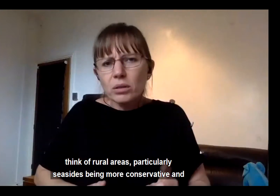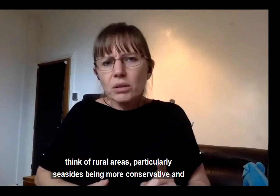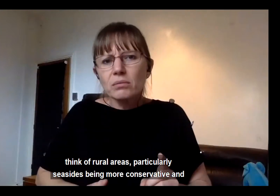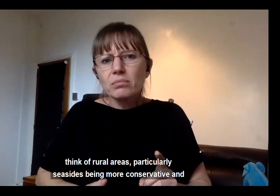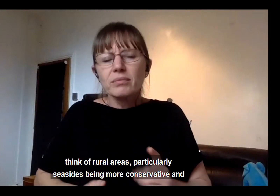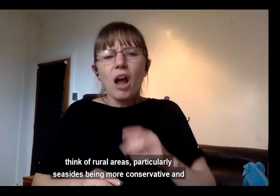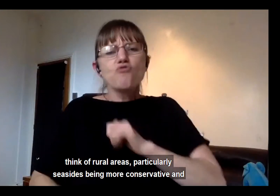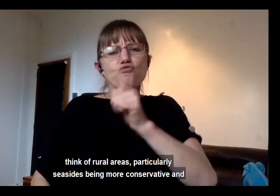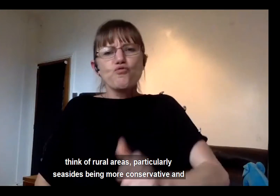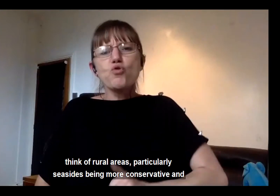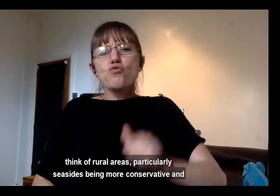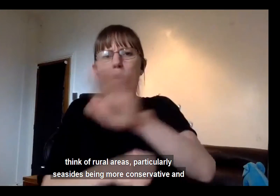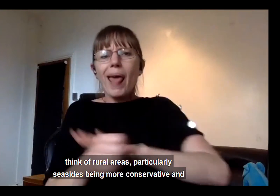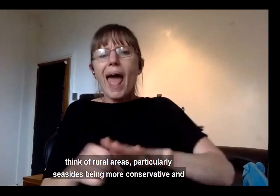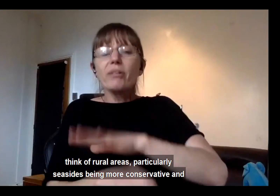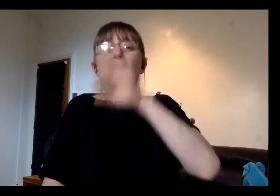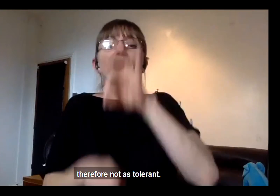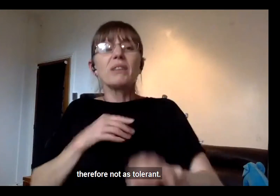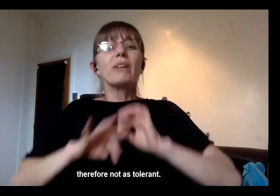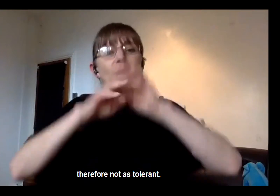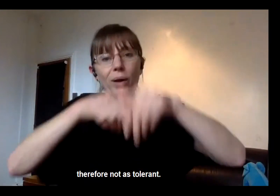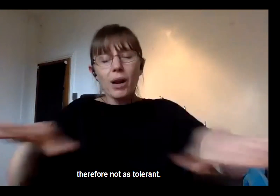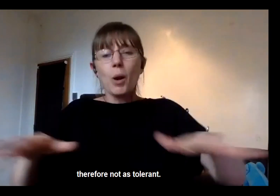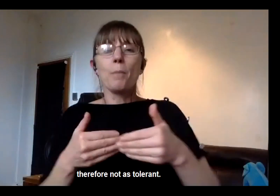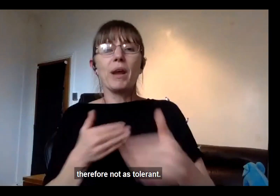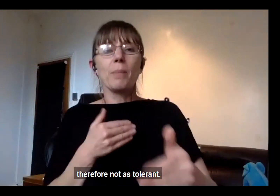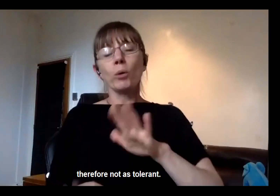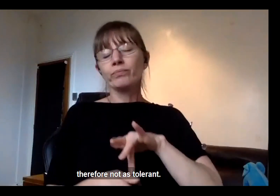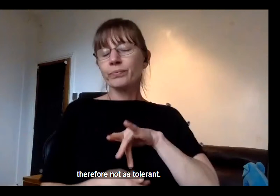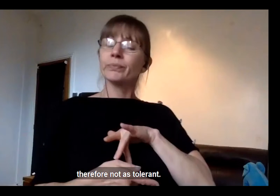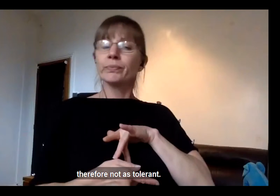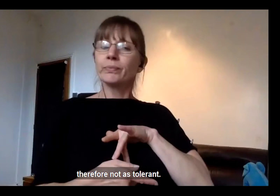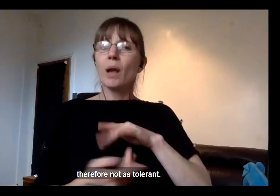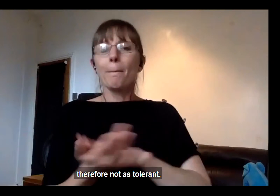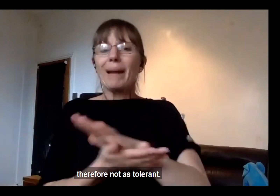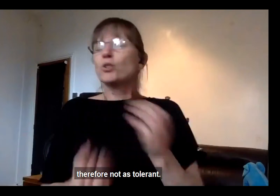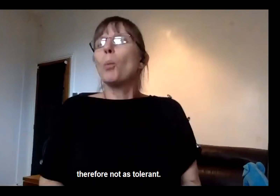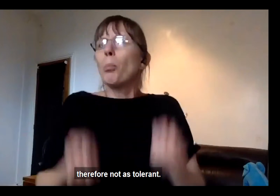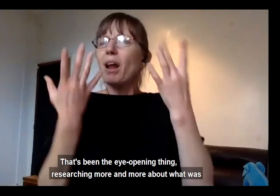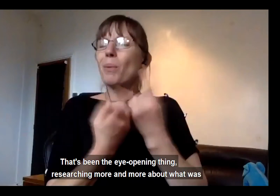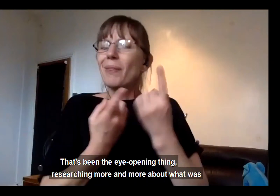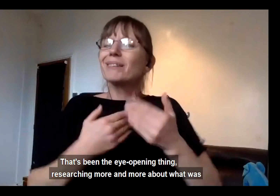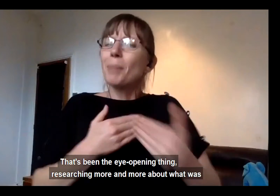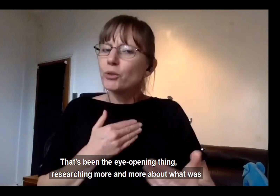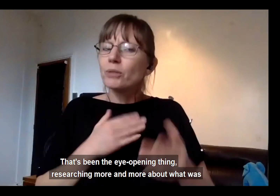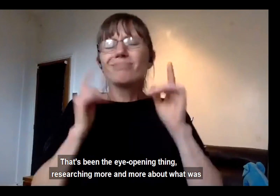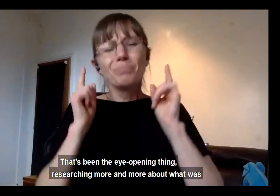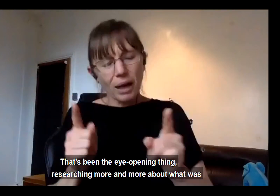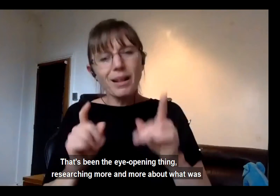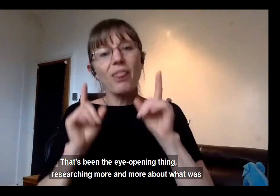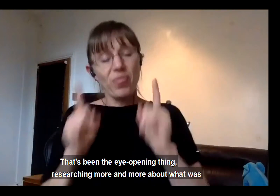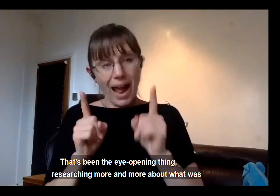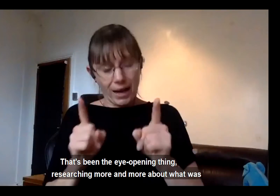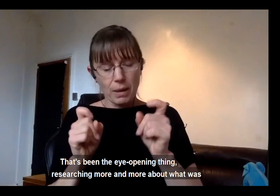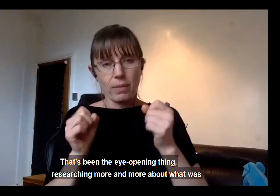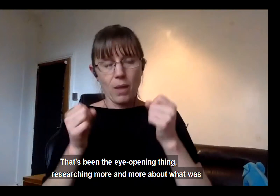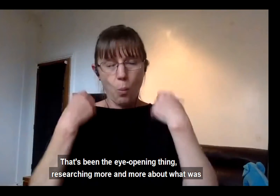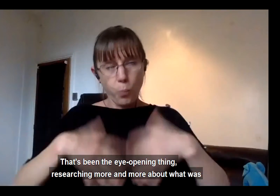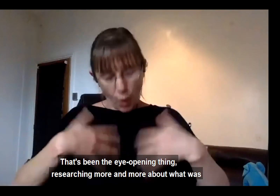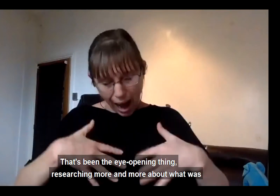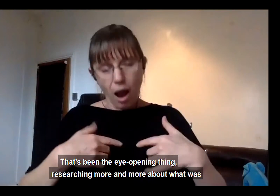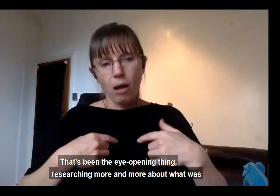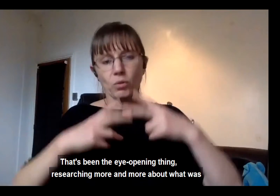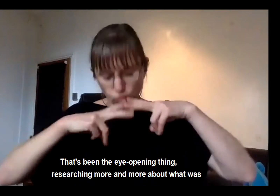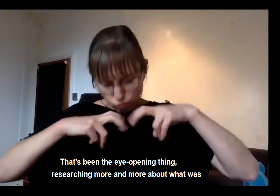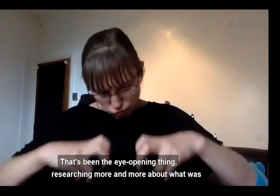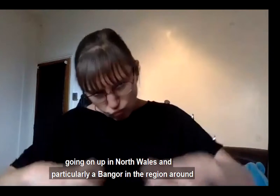rural areas, particularly seasides, being more conservative and therefore not as tolerant. That's been the eye-opening thing, researching